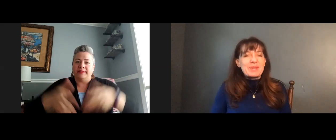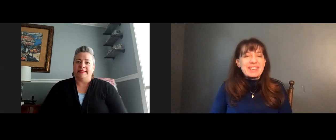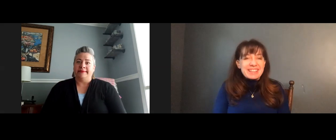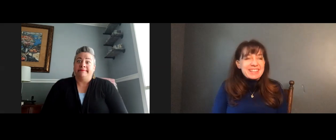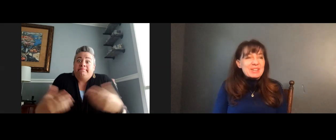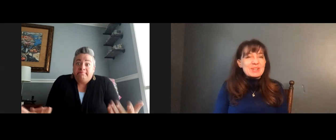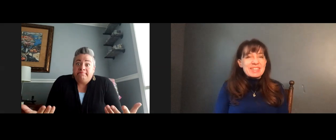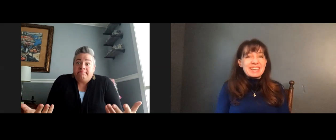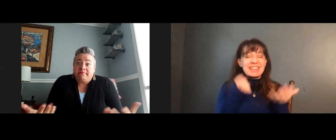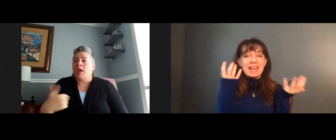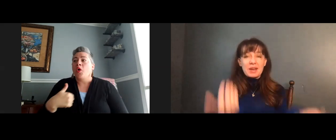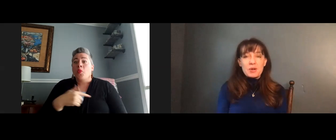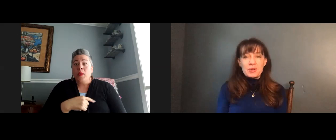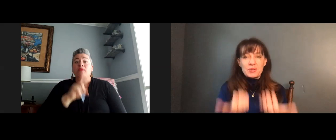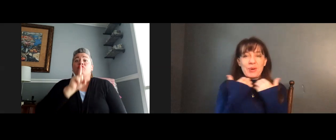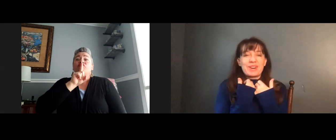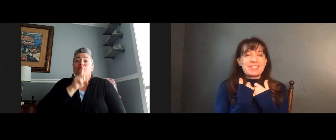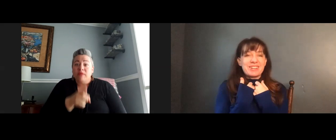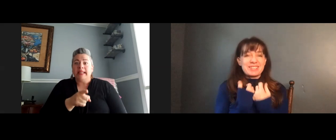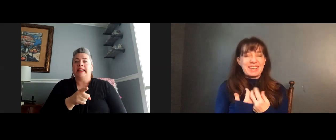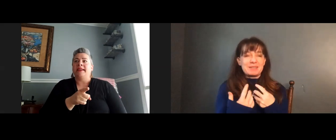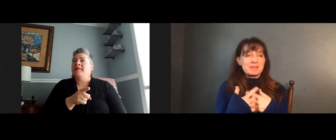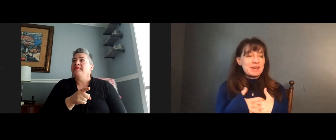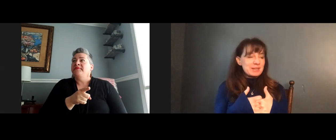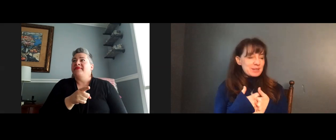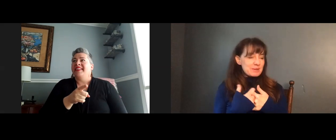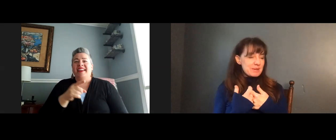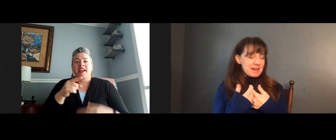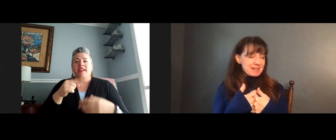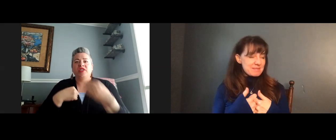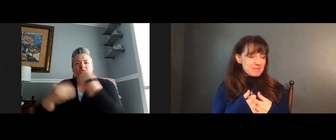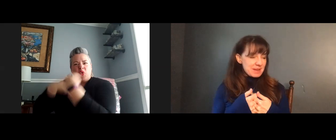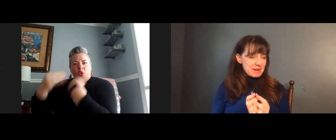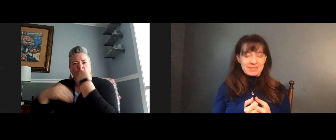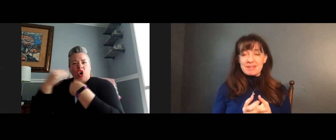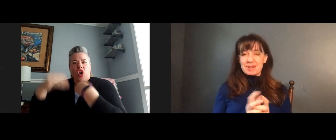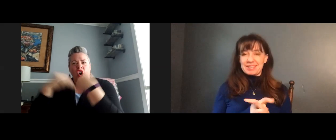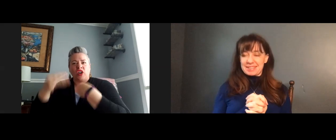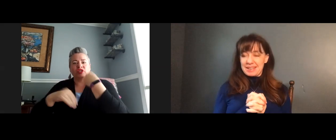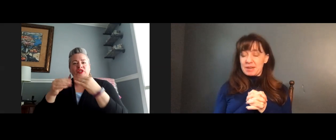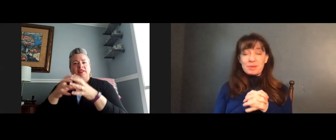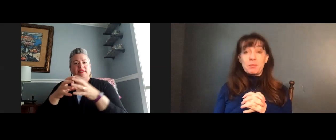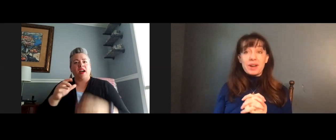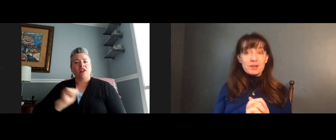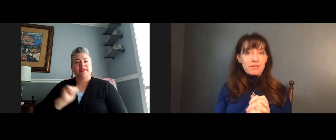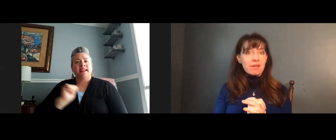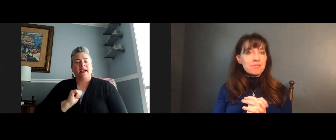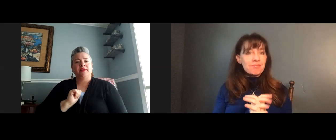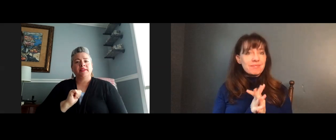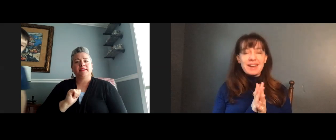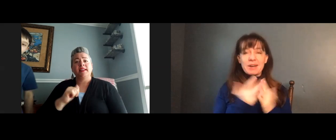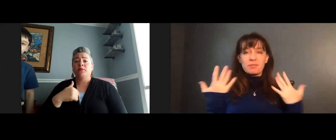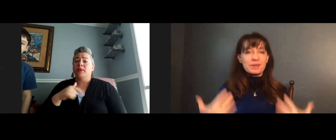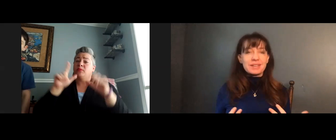we literally like gorged ourselves so uh yeah it was it was wonderful